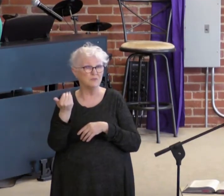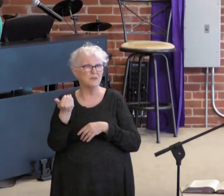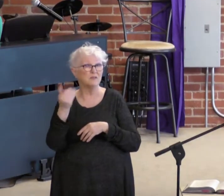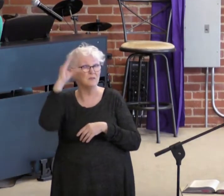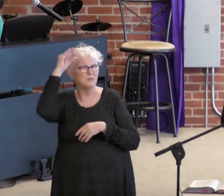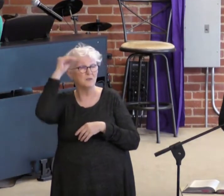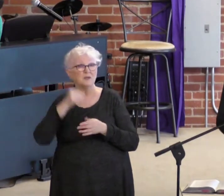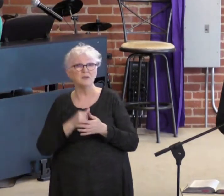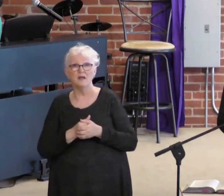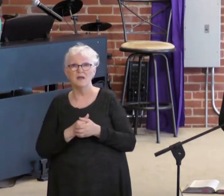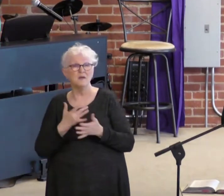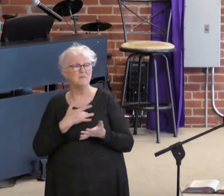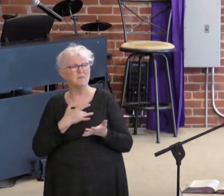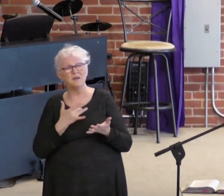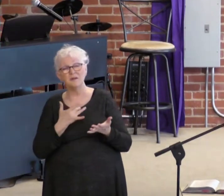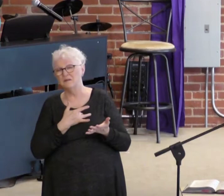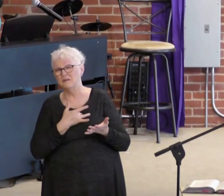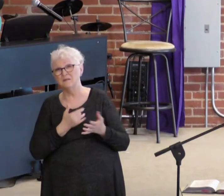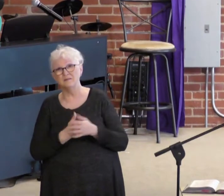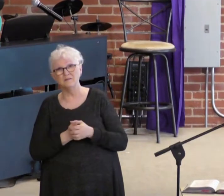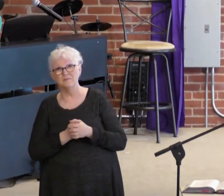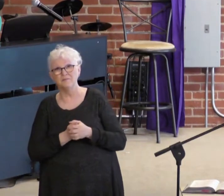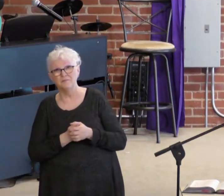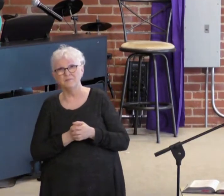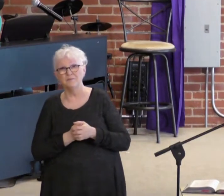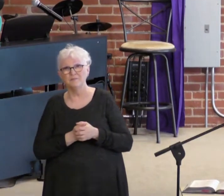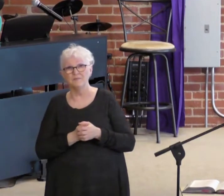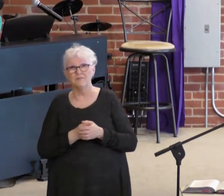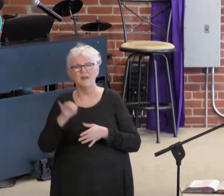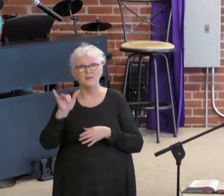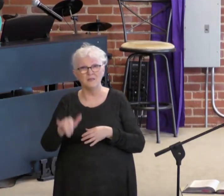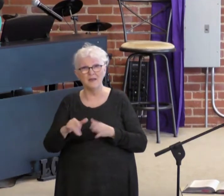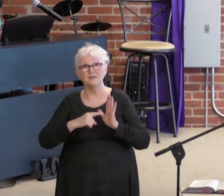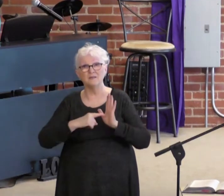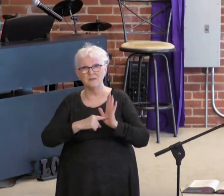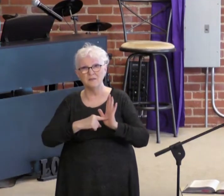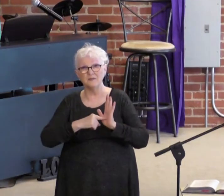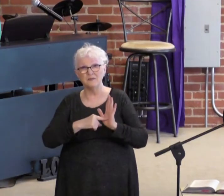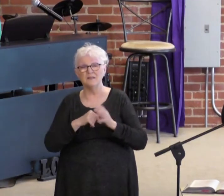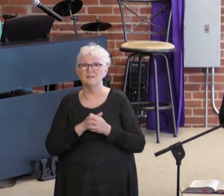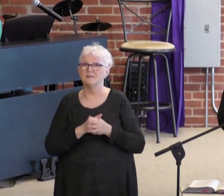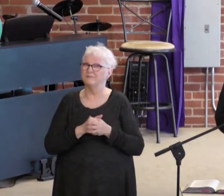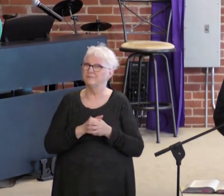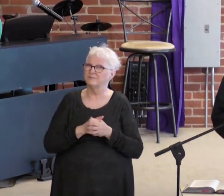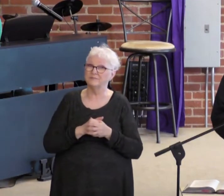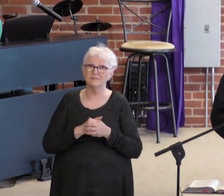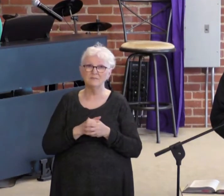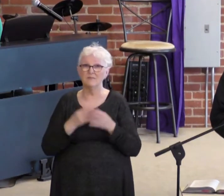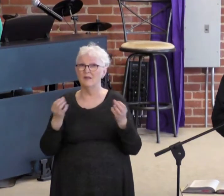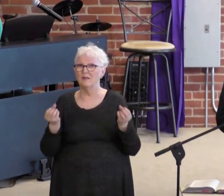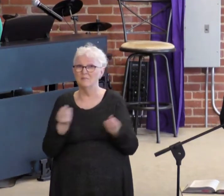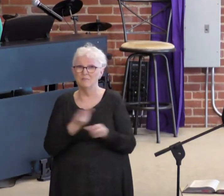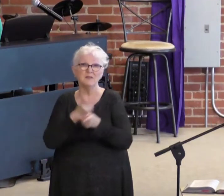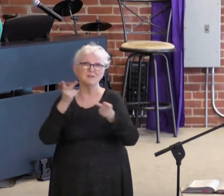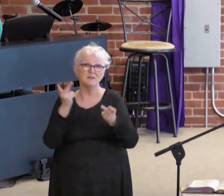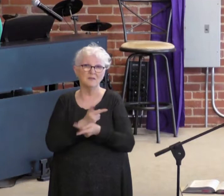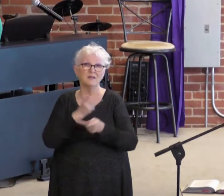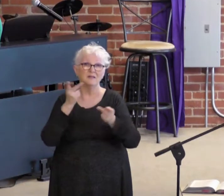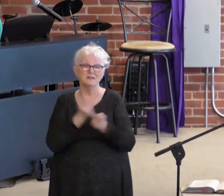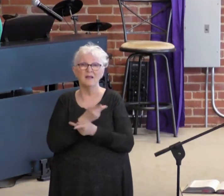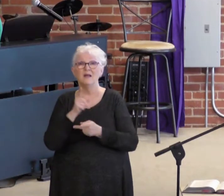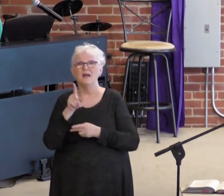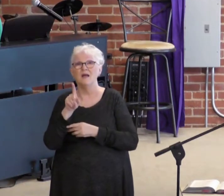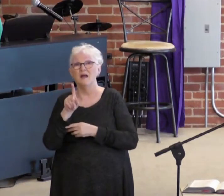just went out, and I realized that is representative of just multiplied